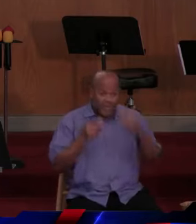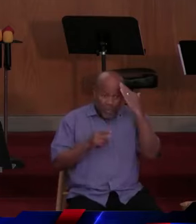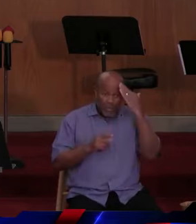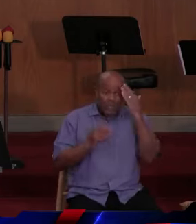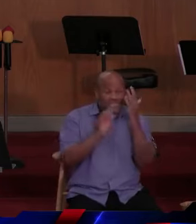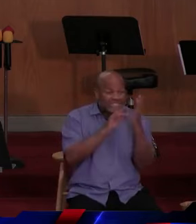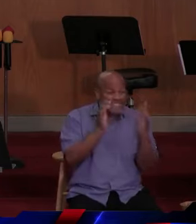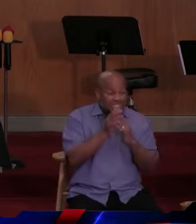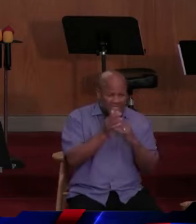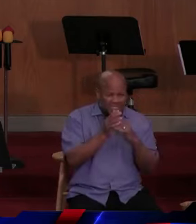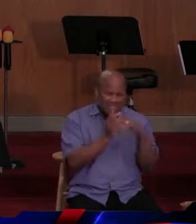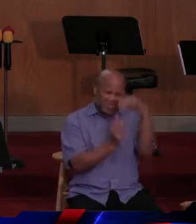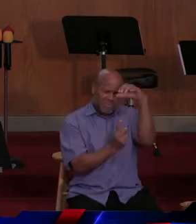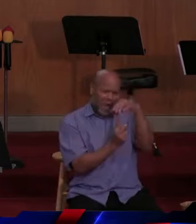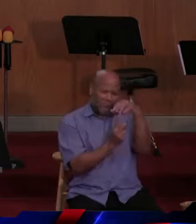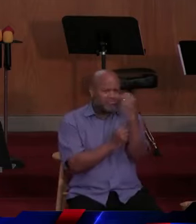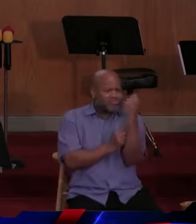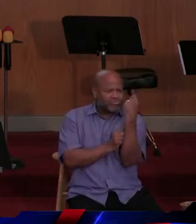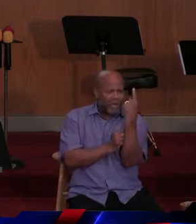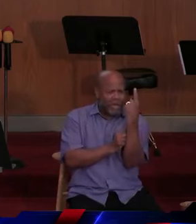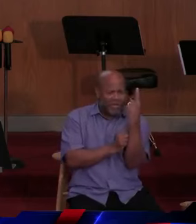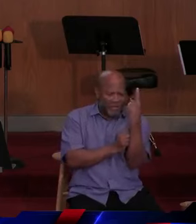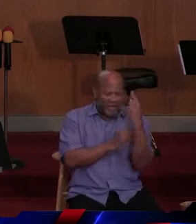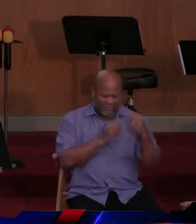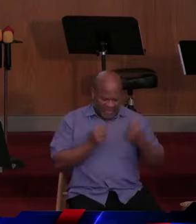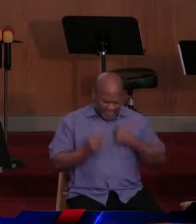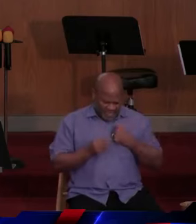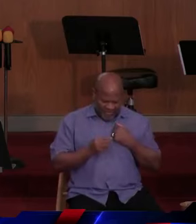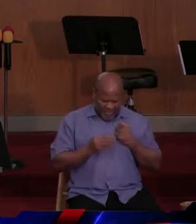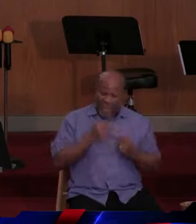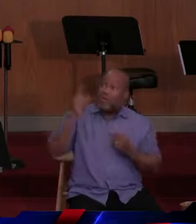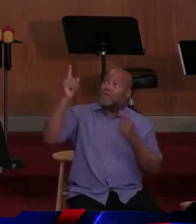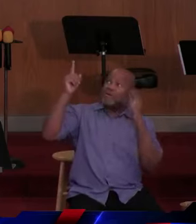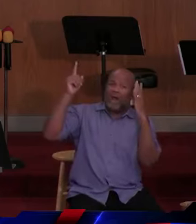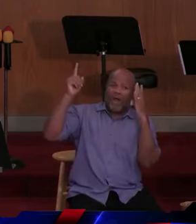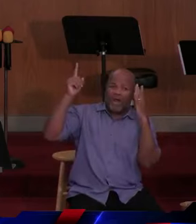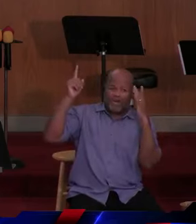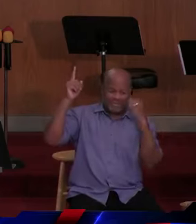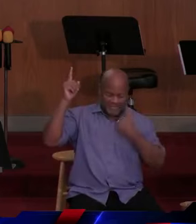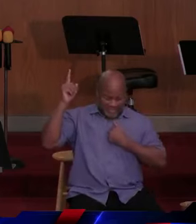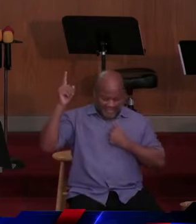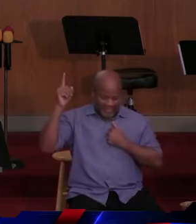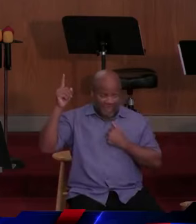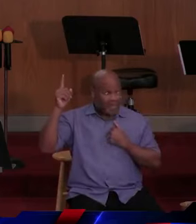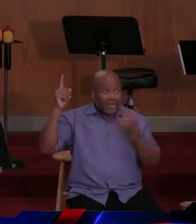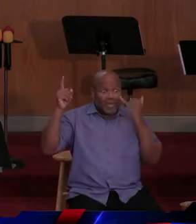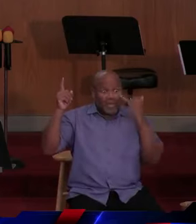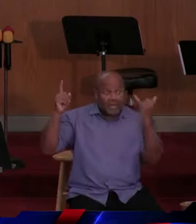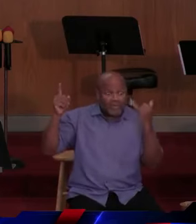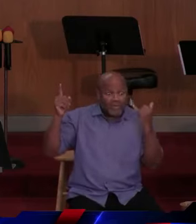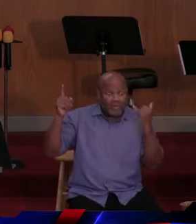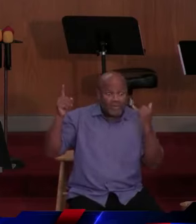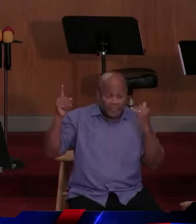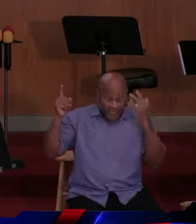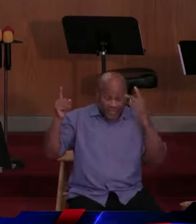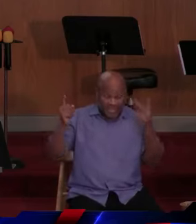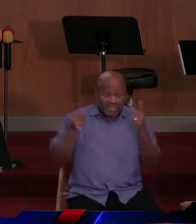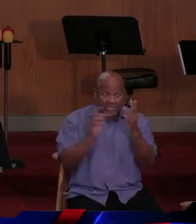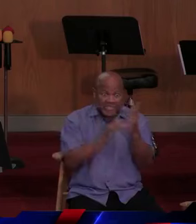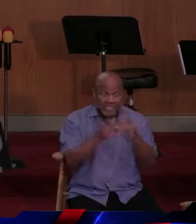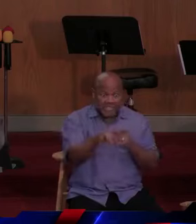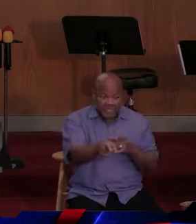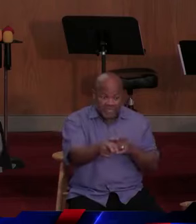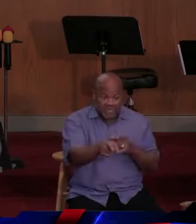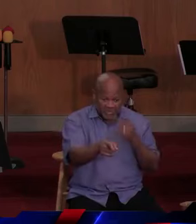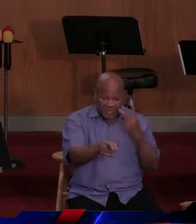quintessential exegesis of God. Remember, he said, if you've seen the Son, you've seen the. He's